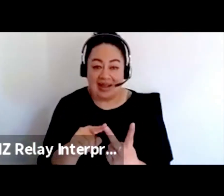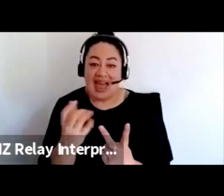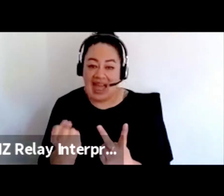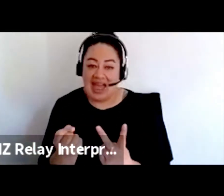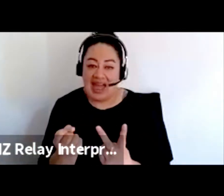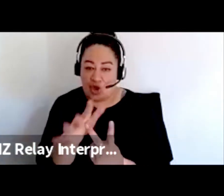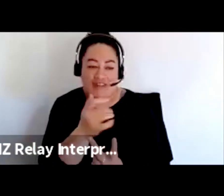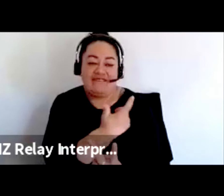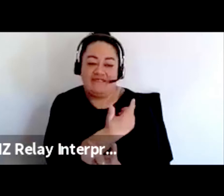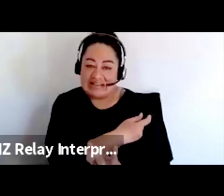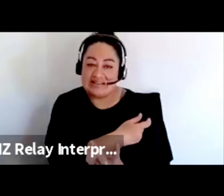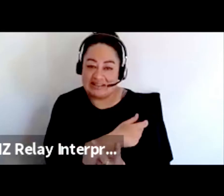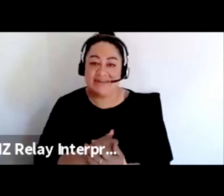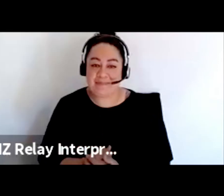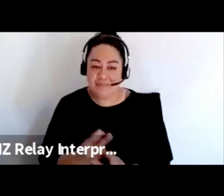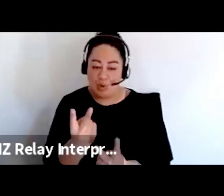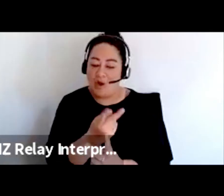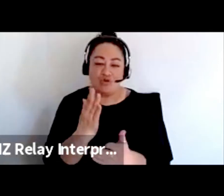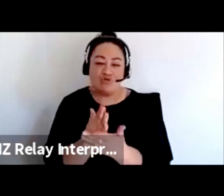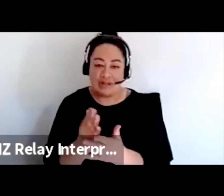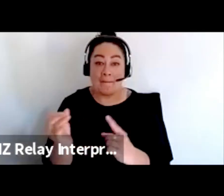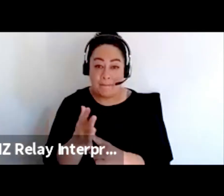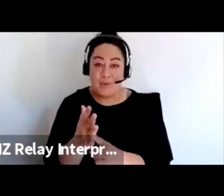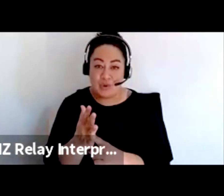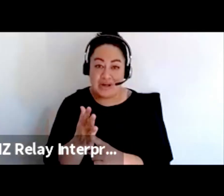important. And so